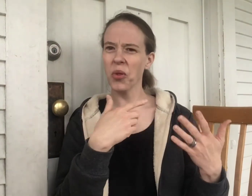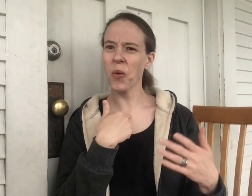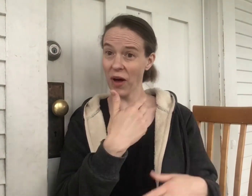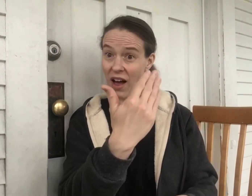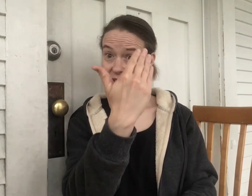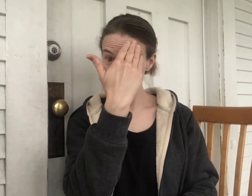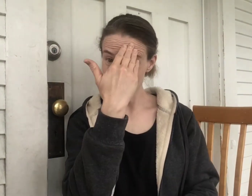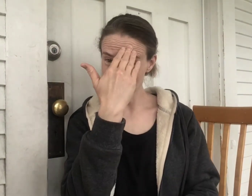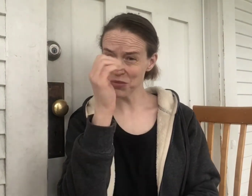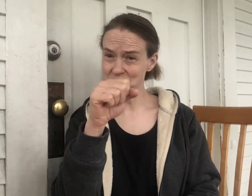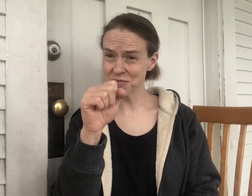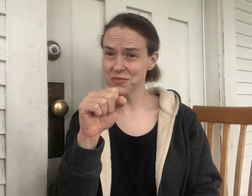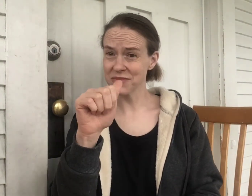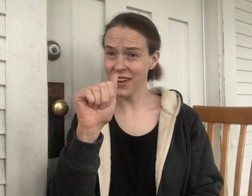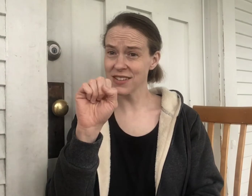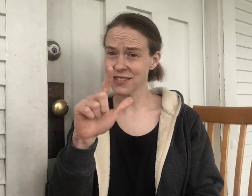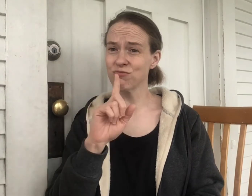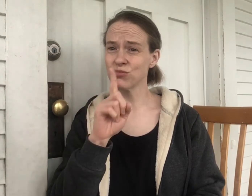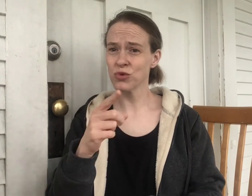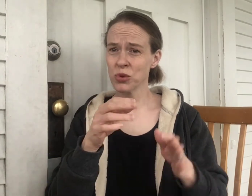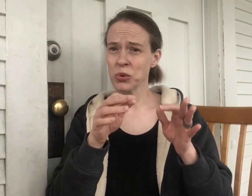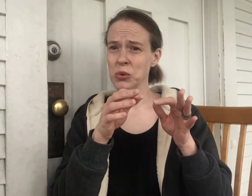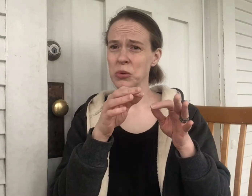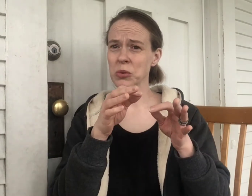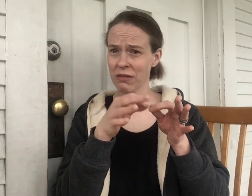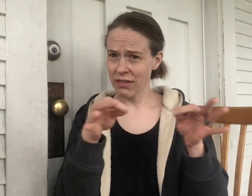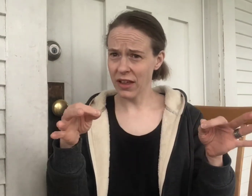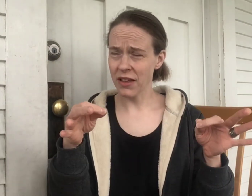Even though I knew that ASL was a true language,